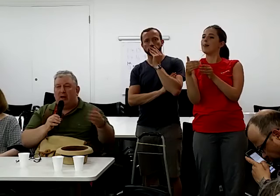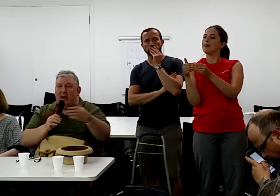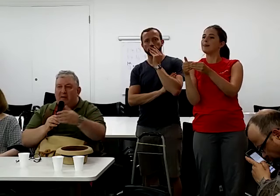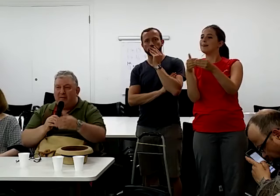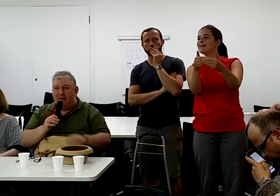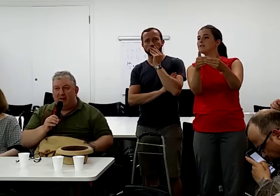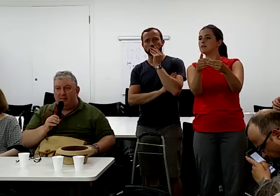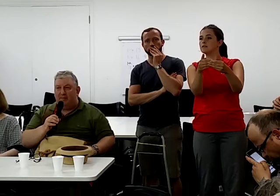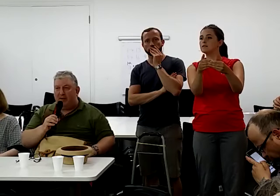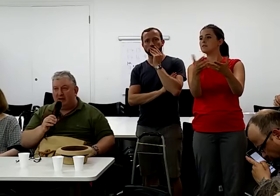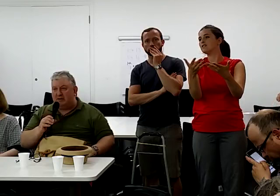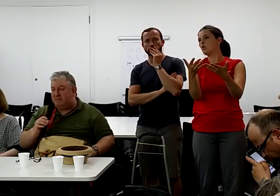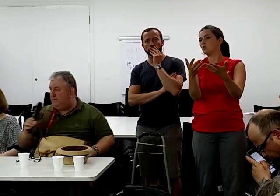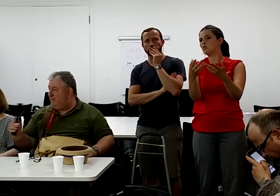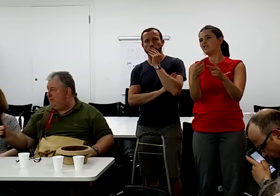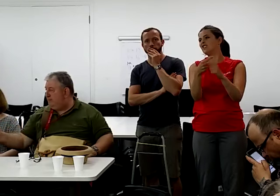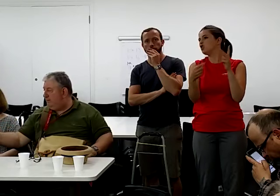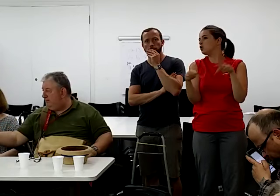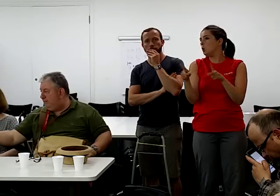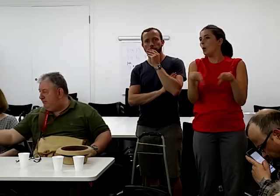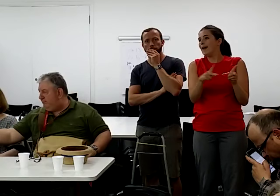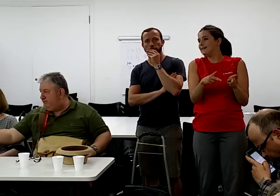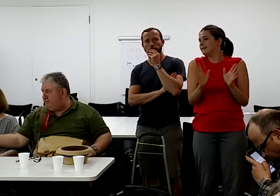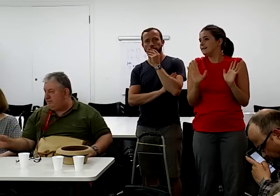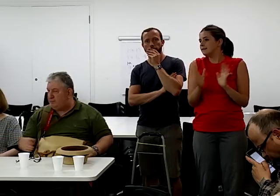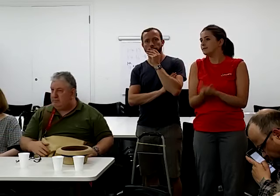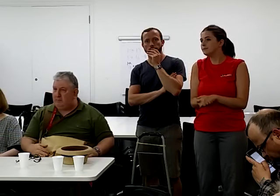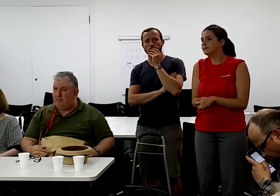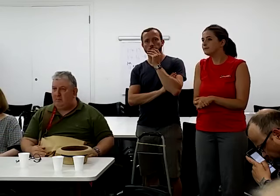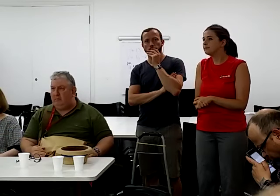out. So, at the front, thanks.